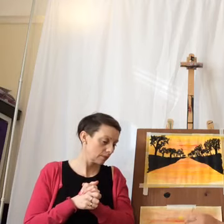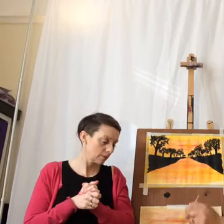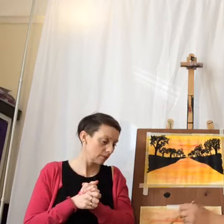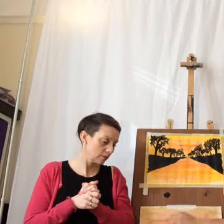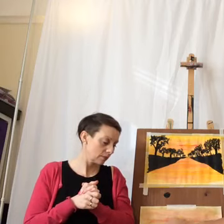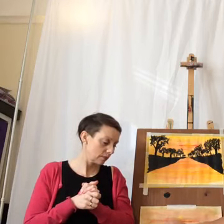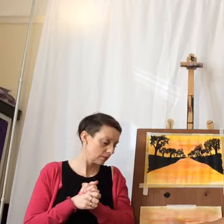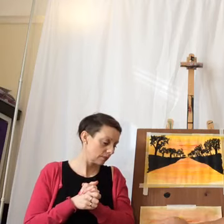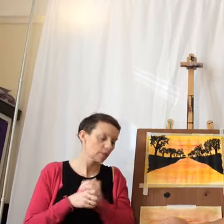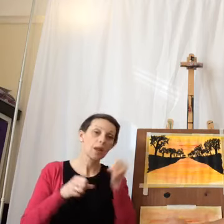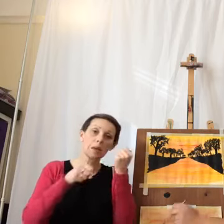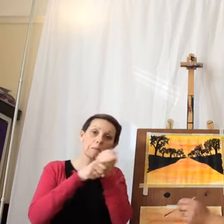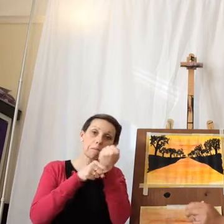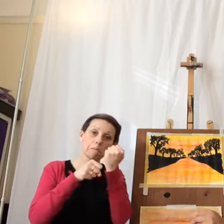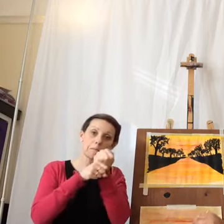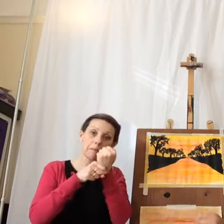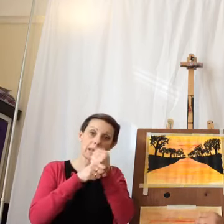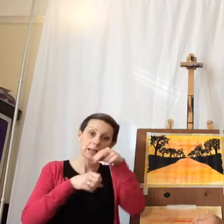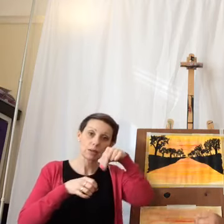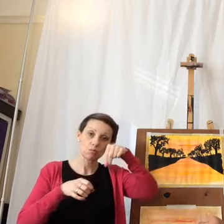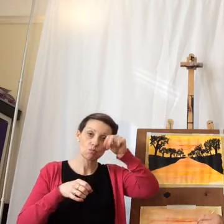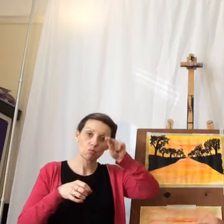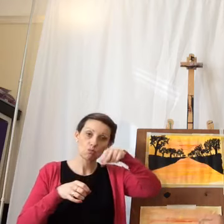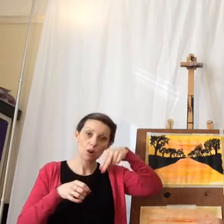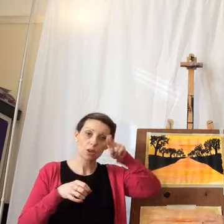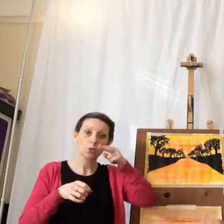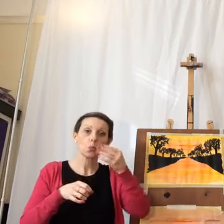just get your brush wet a bit.